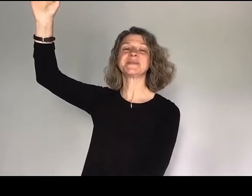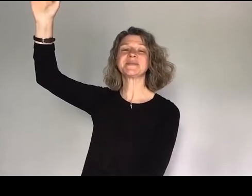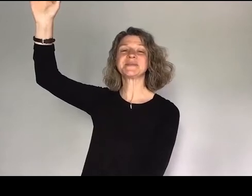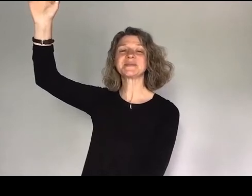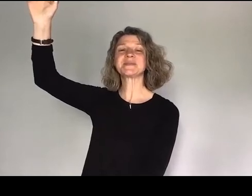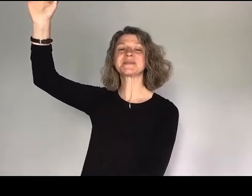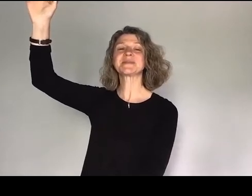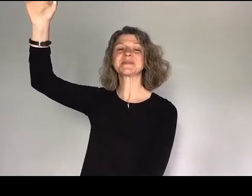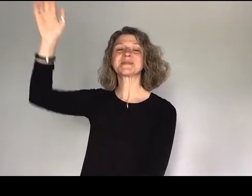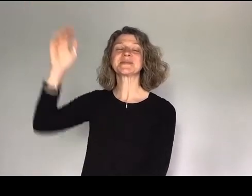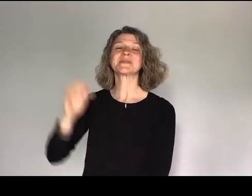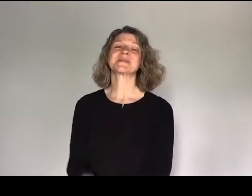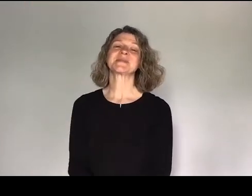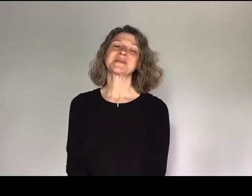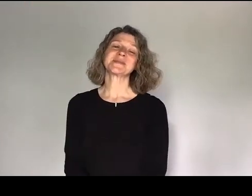oh